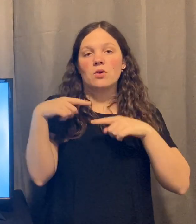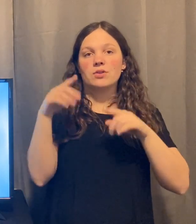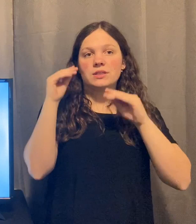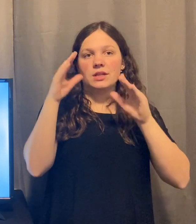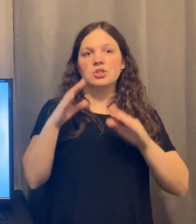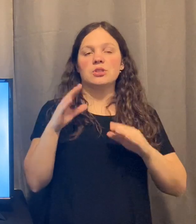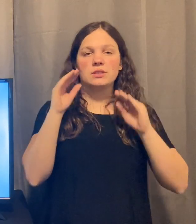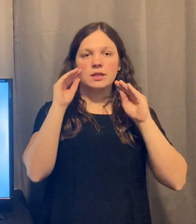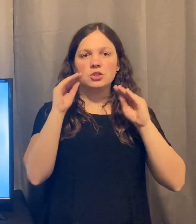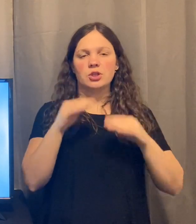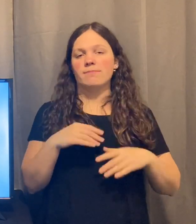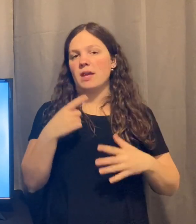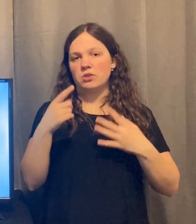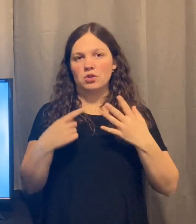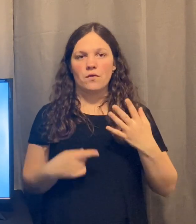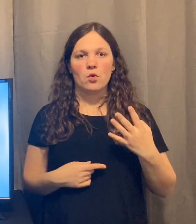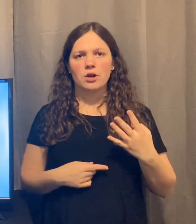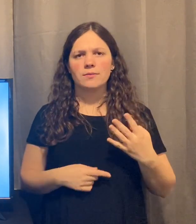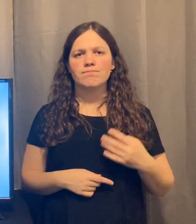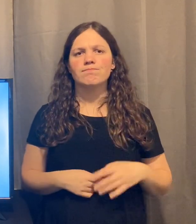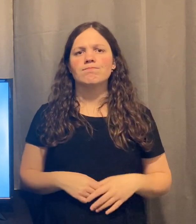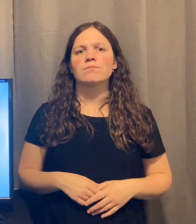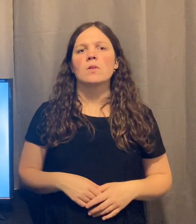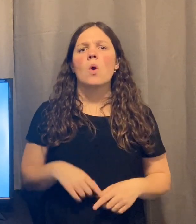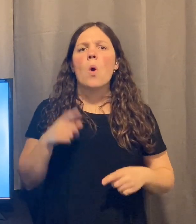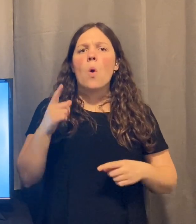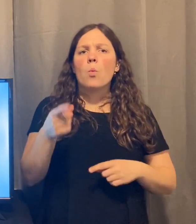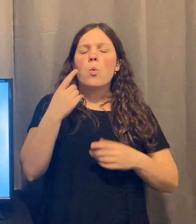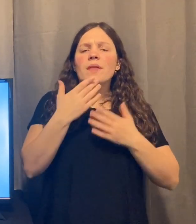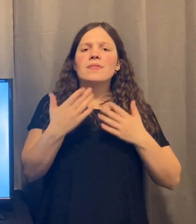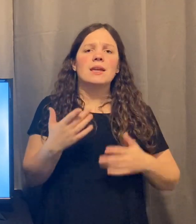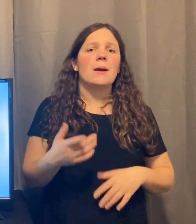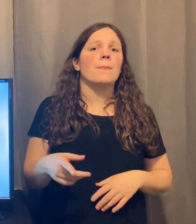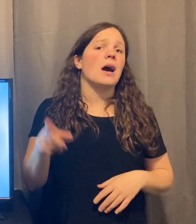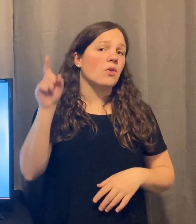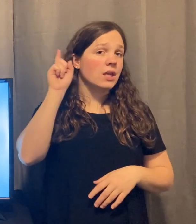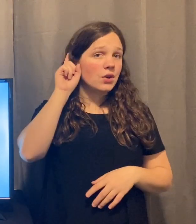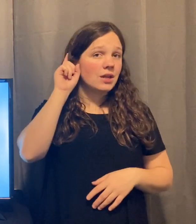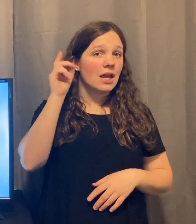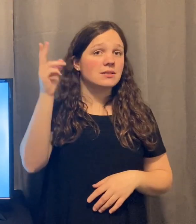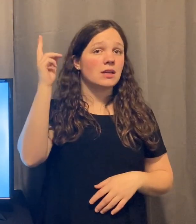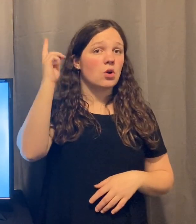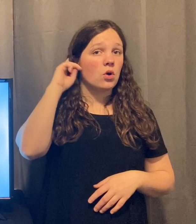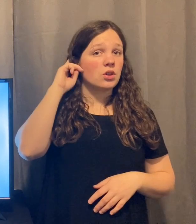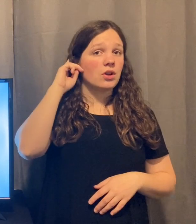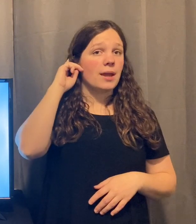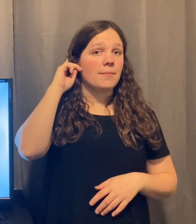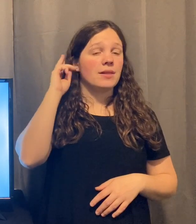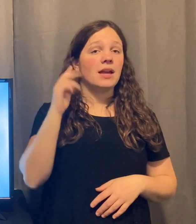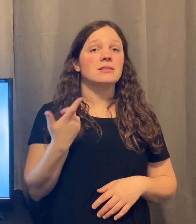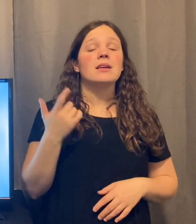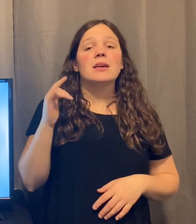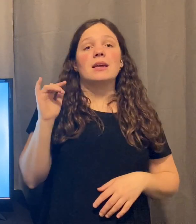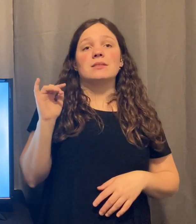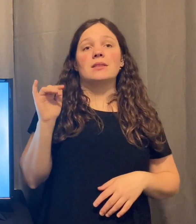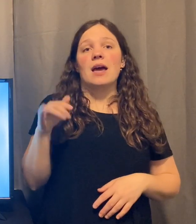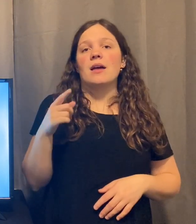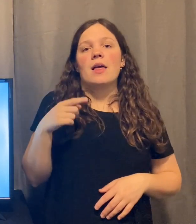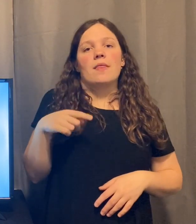the teacher is teaching, and so forth. One thing about hearing aids and cochlear implants is that